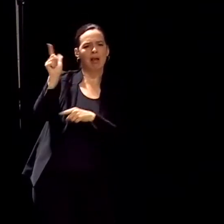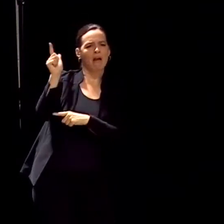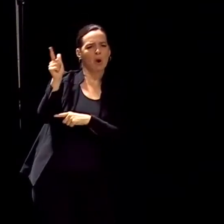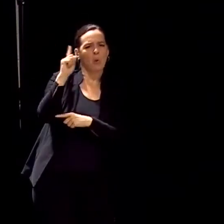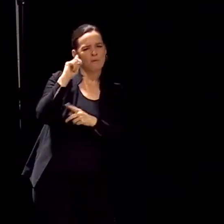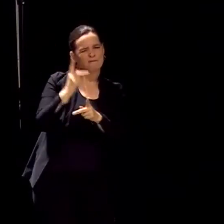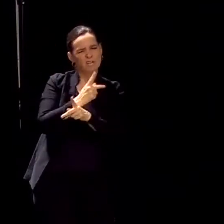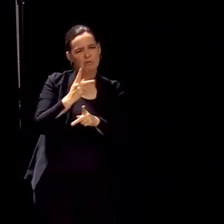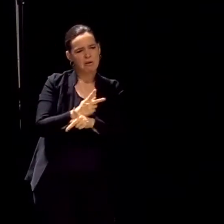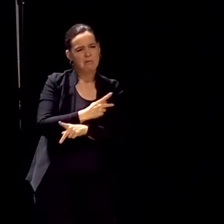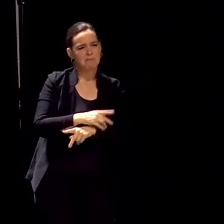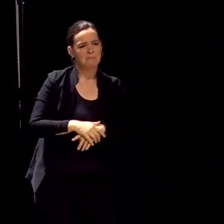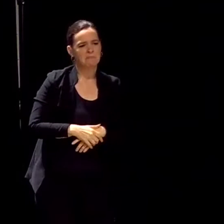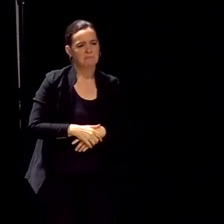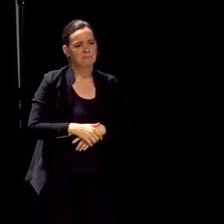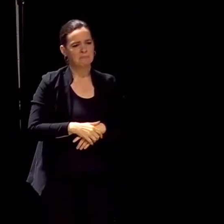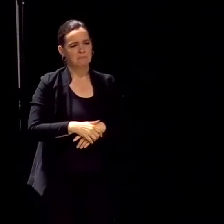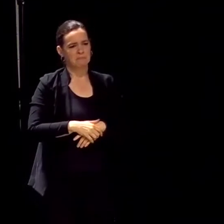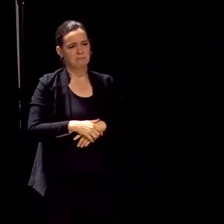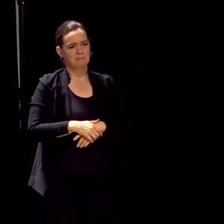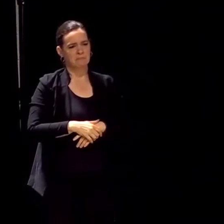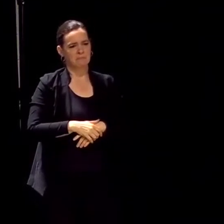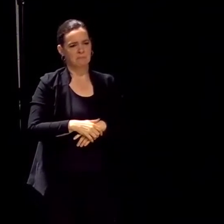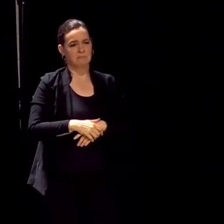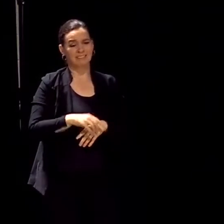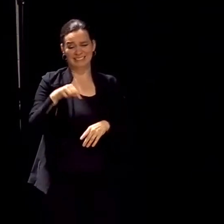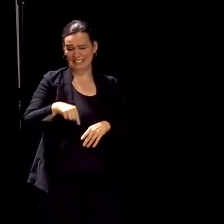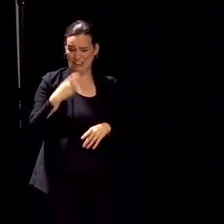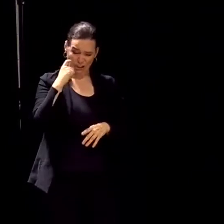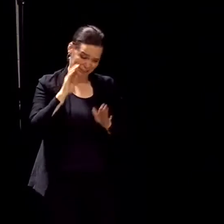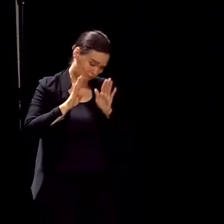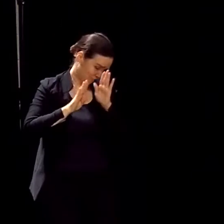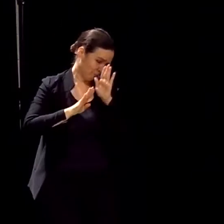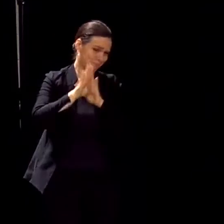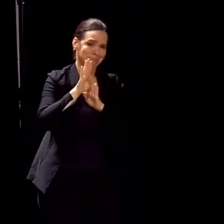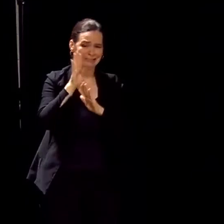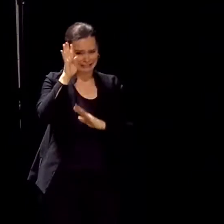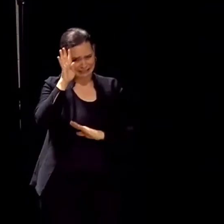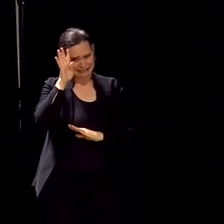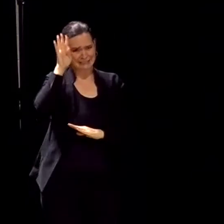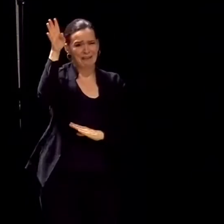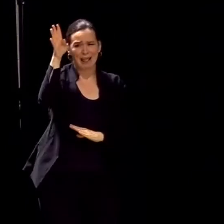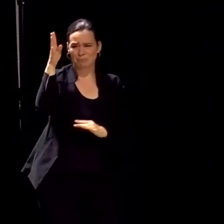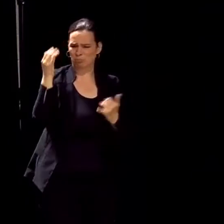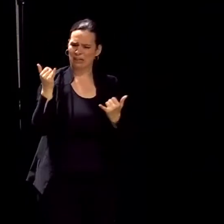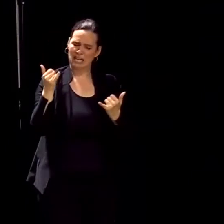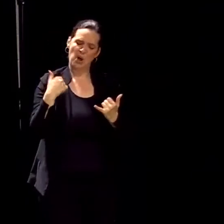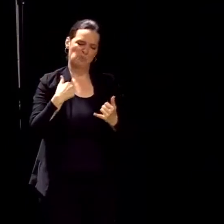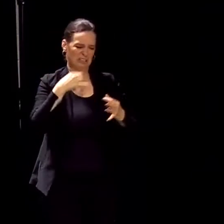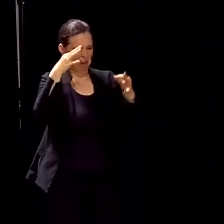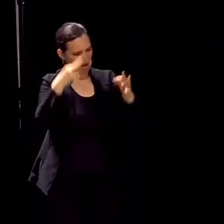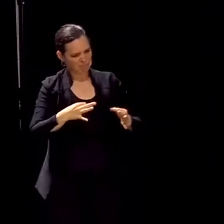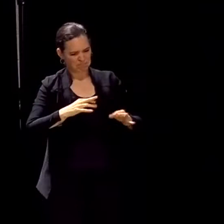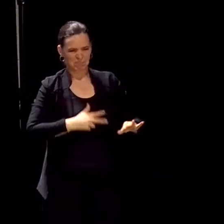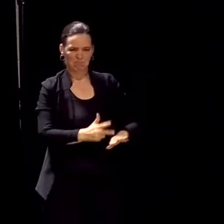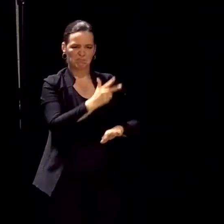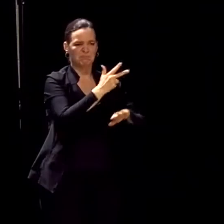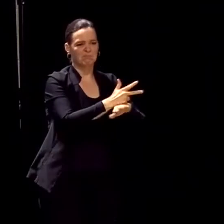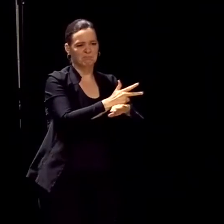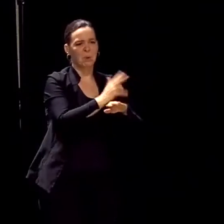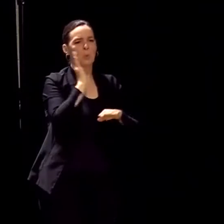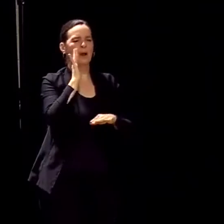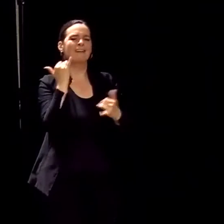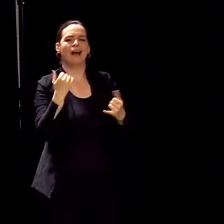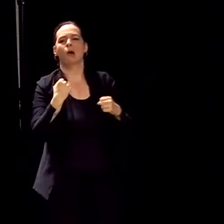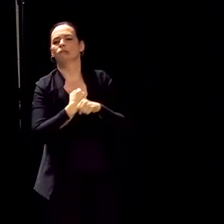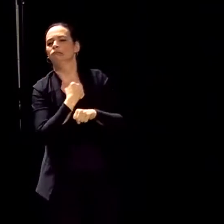press. This is still warm, this board right here. That's how fresh it is right now. So we still got to work through those details with districts. Districts got to make